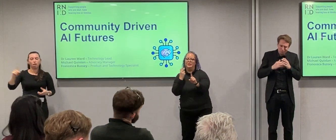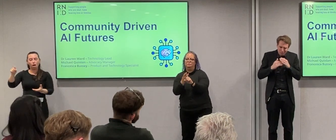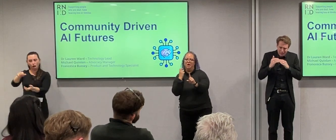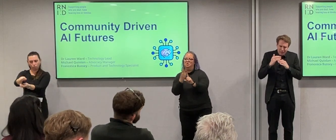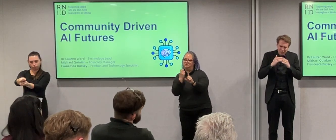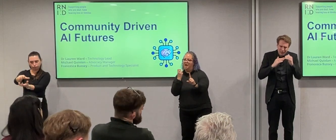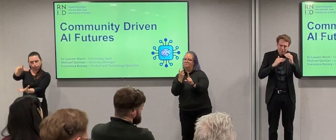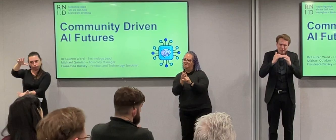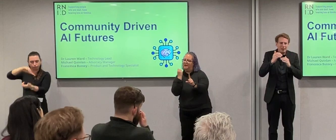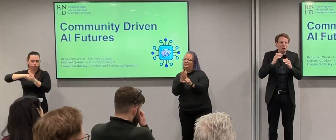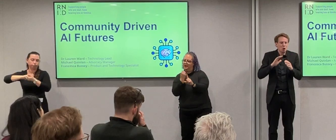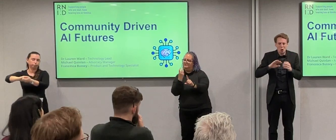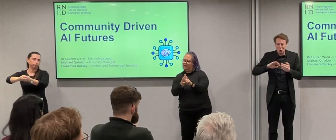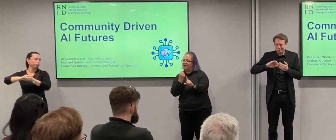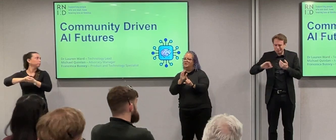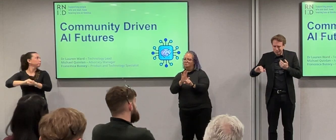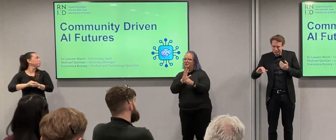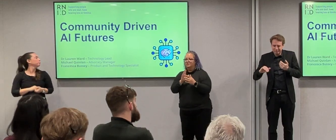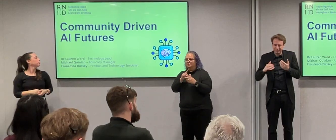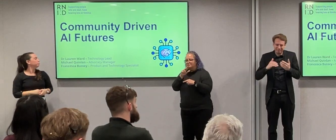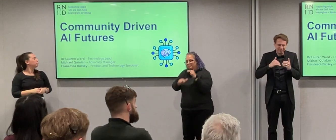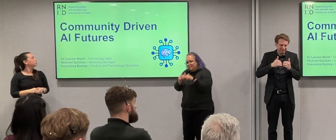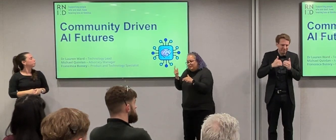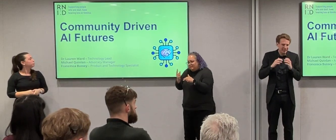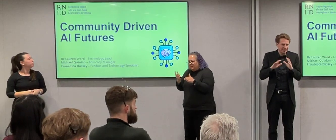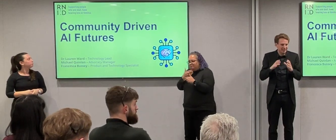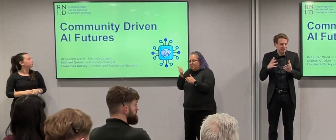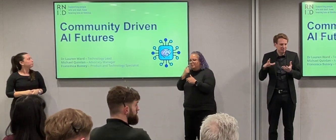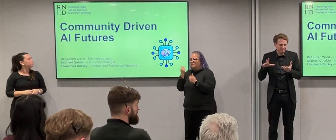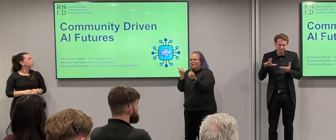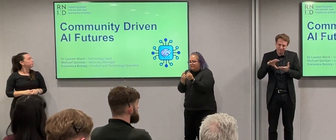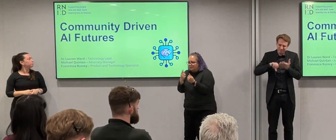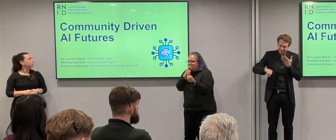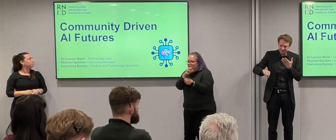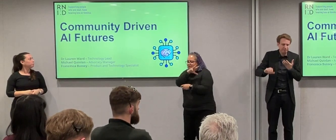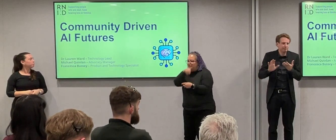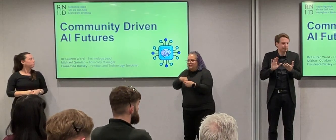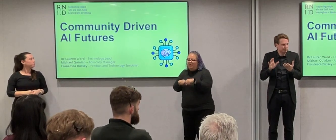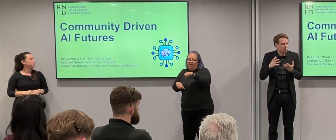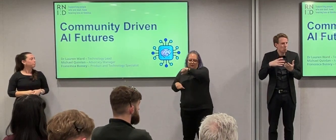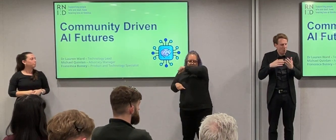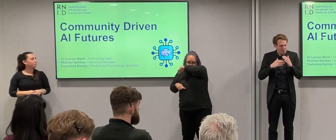for everyone that's involved. So I had already,